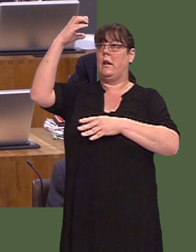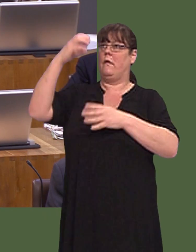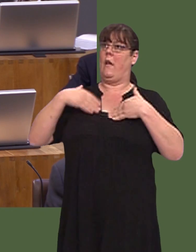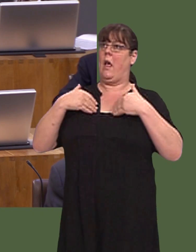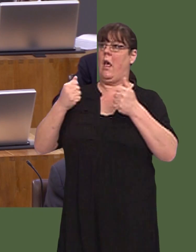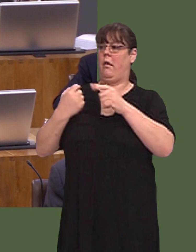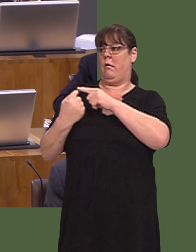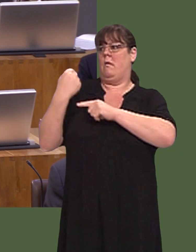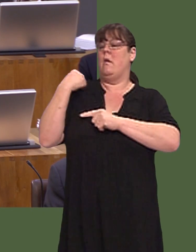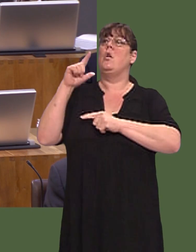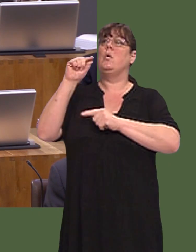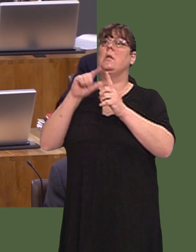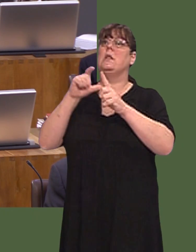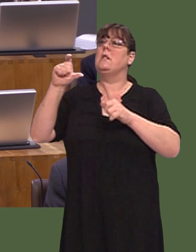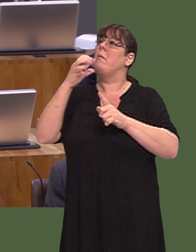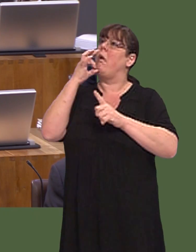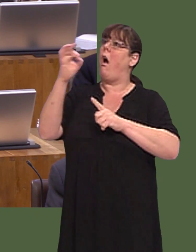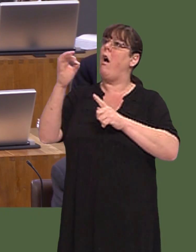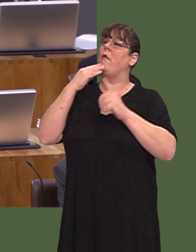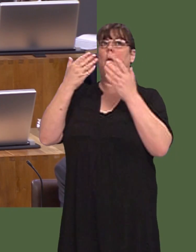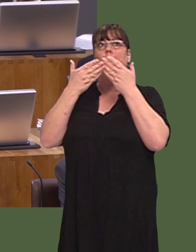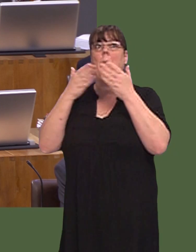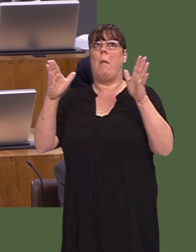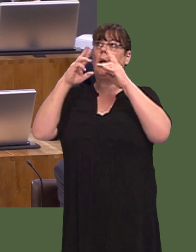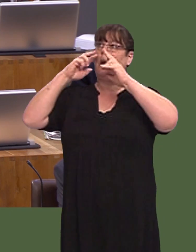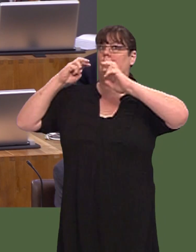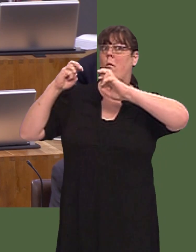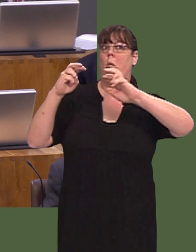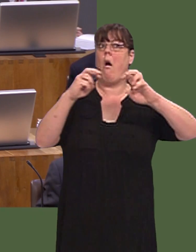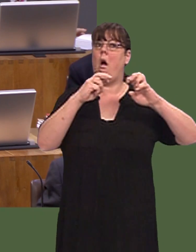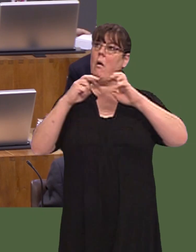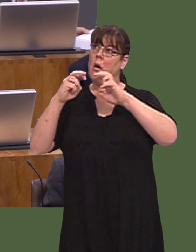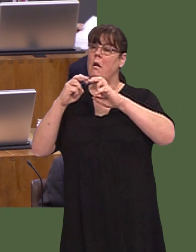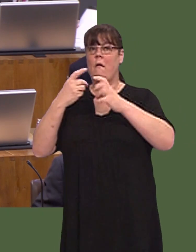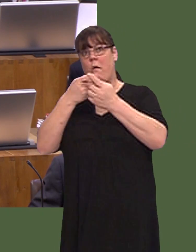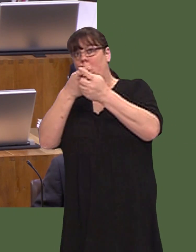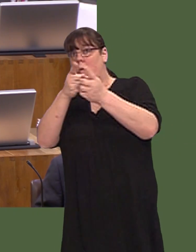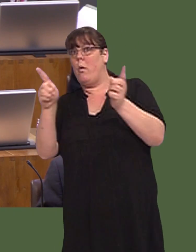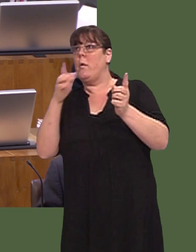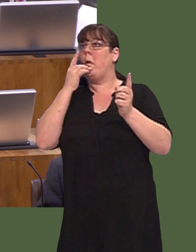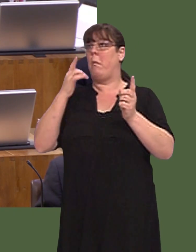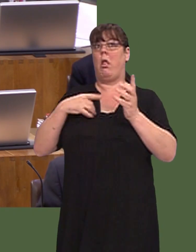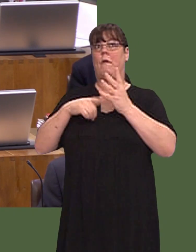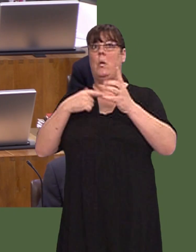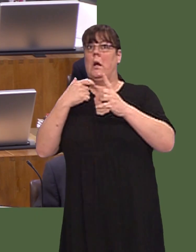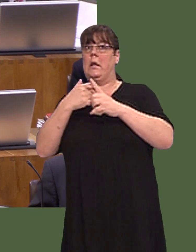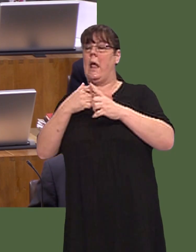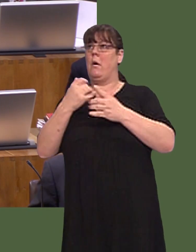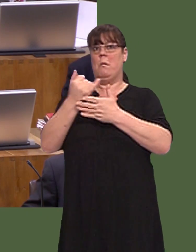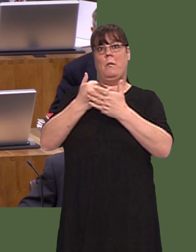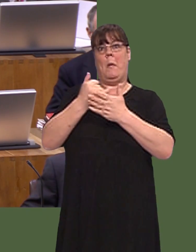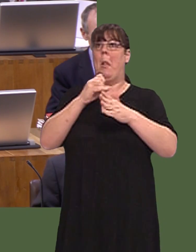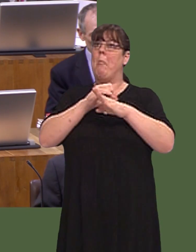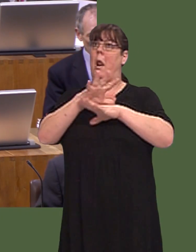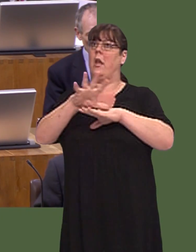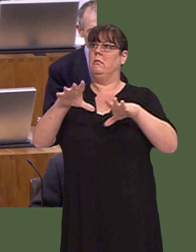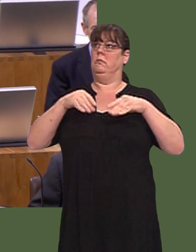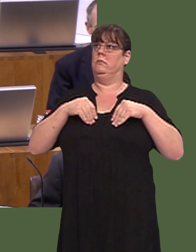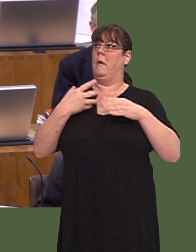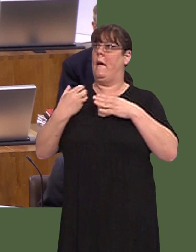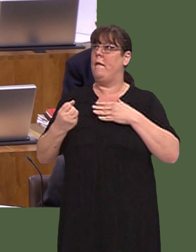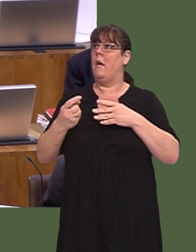Galw'r cynulliad cenedlaethol I drefn. Yr eitem gyntaf ar yn agenda ni'r prynawn yma yw cwestiynau'r prif weinidog a'r cwestiwn